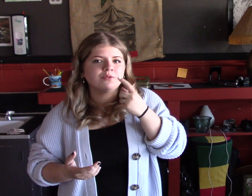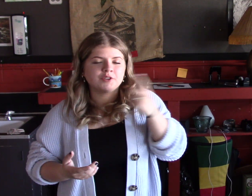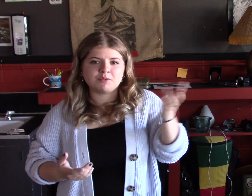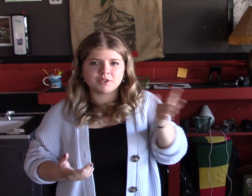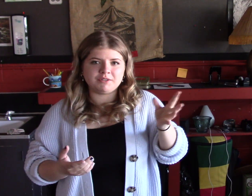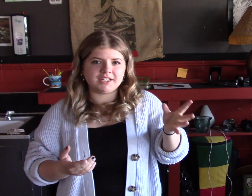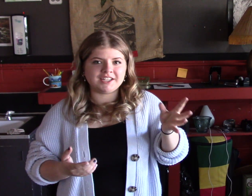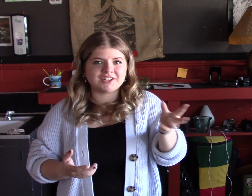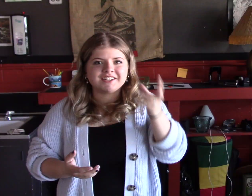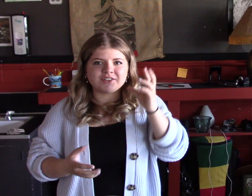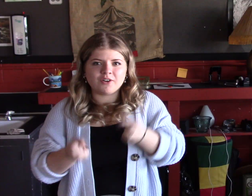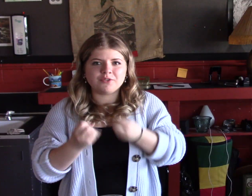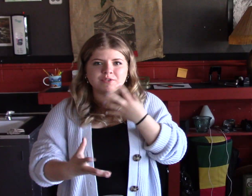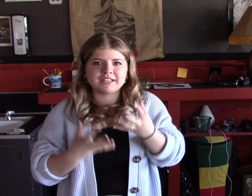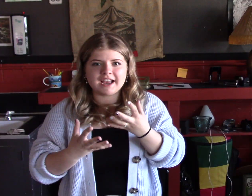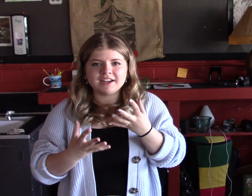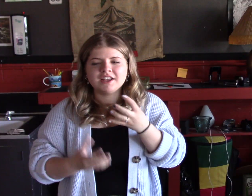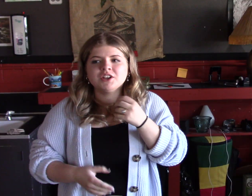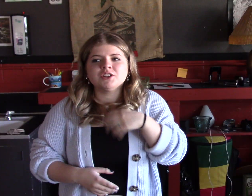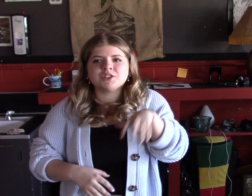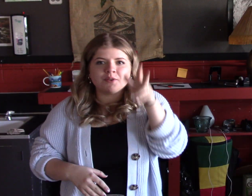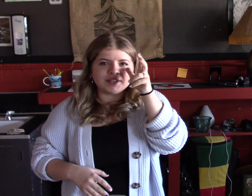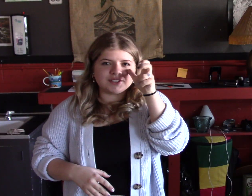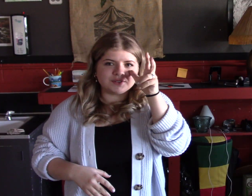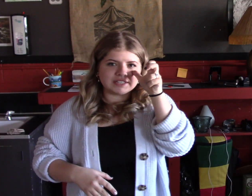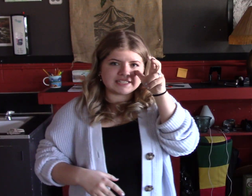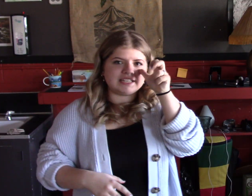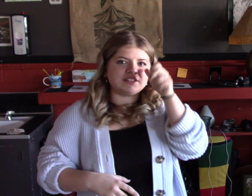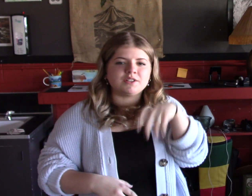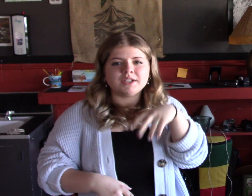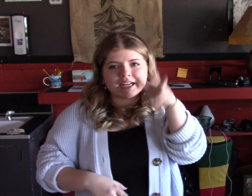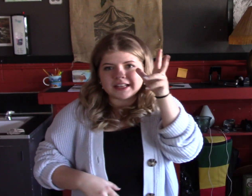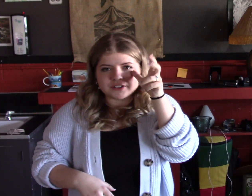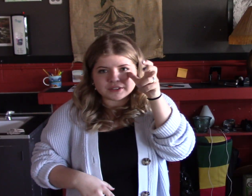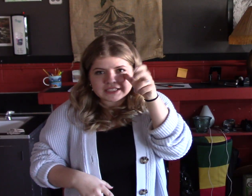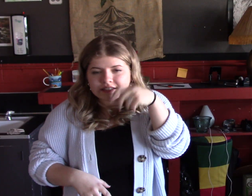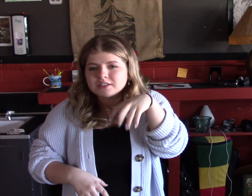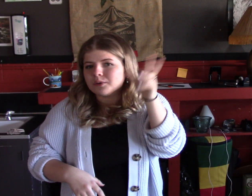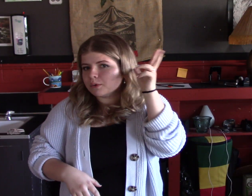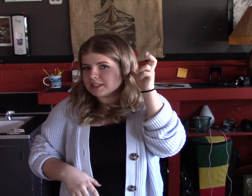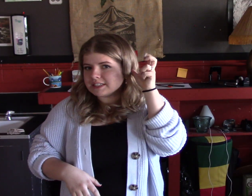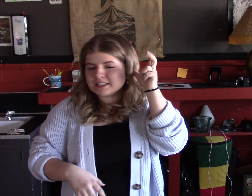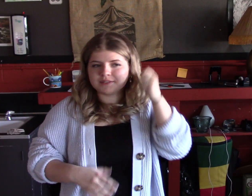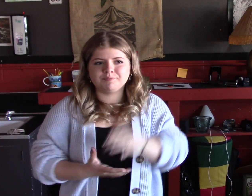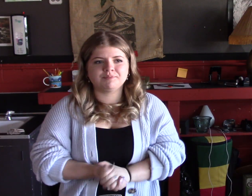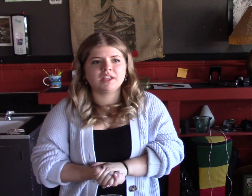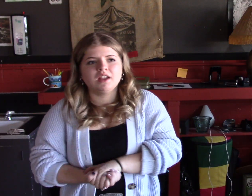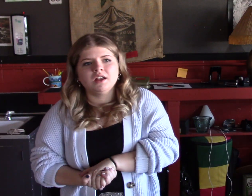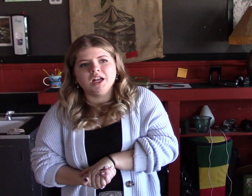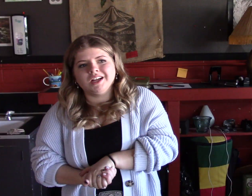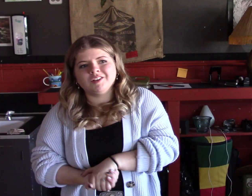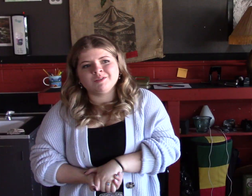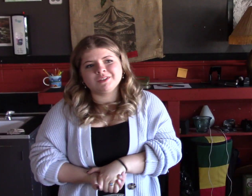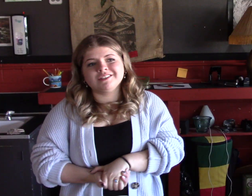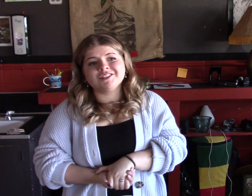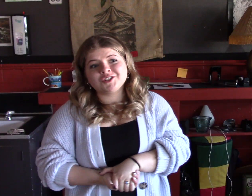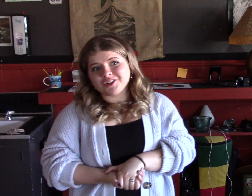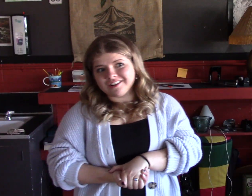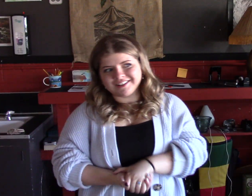verbal communication, it's all through sign. So we do listen. So you can either do this or this. The